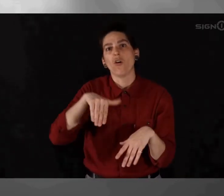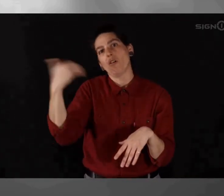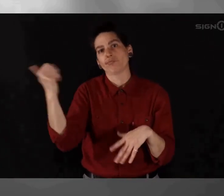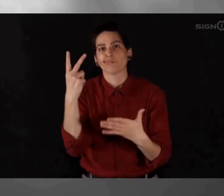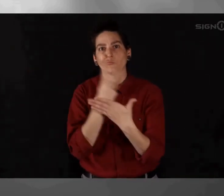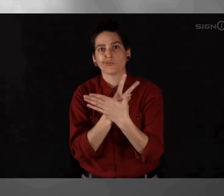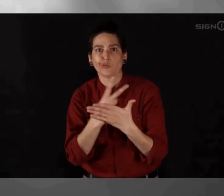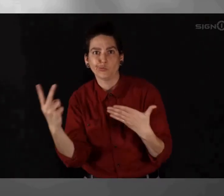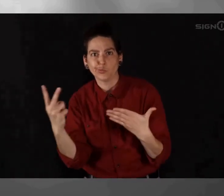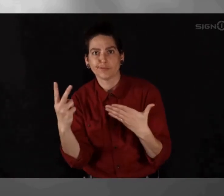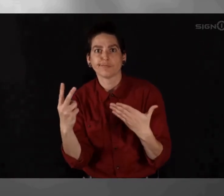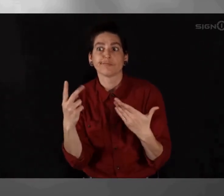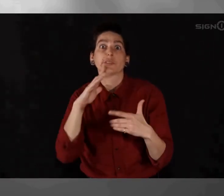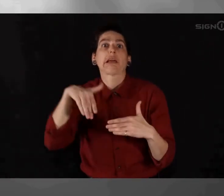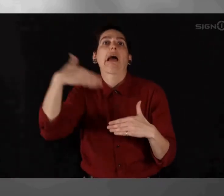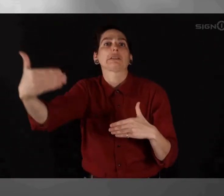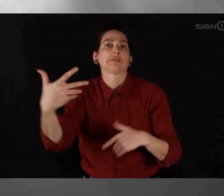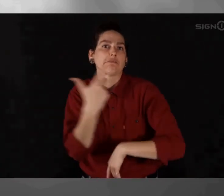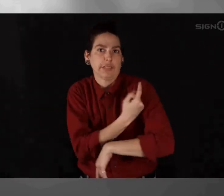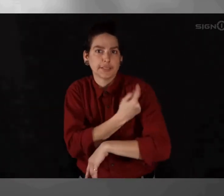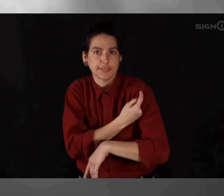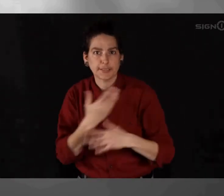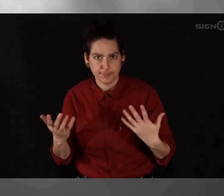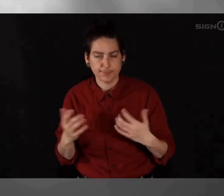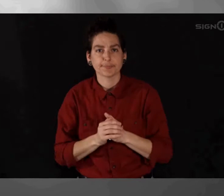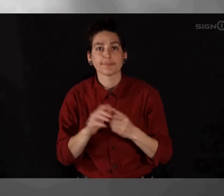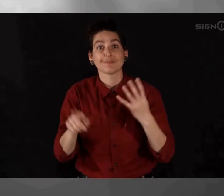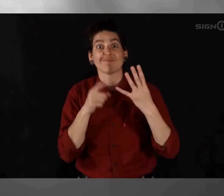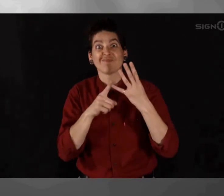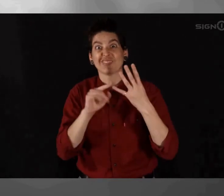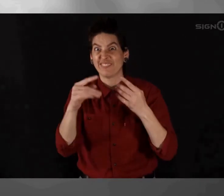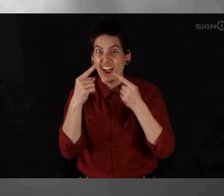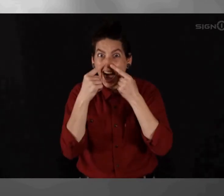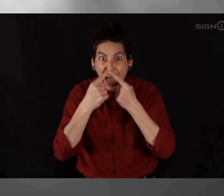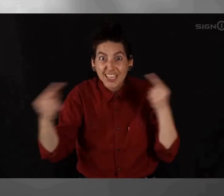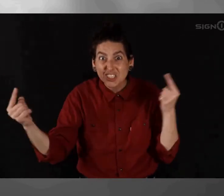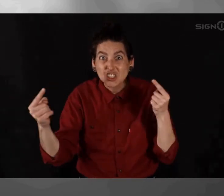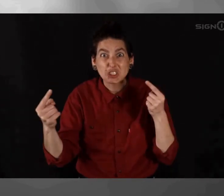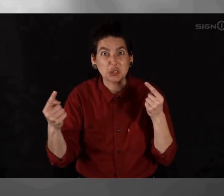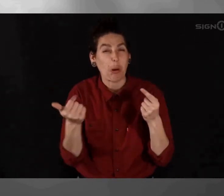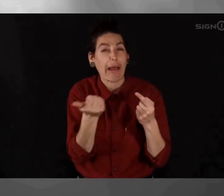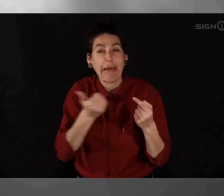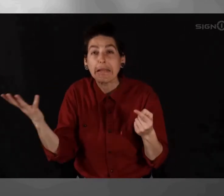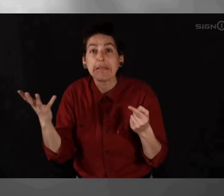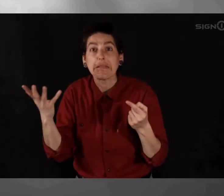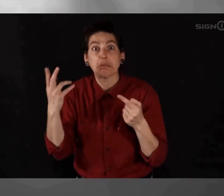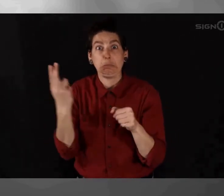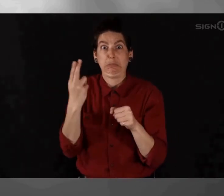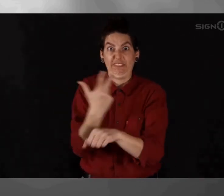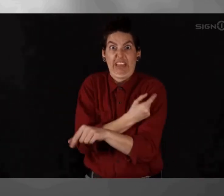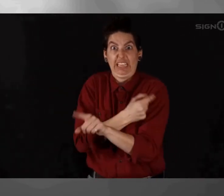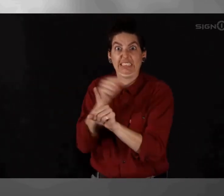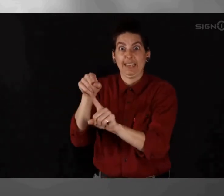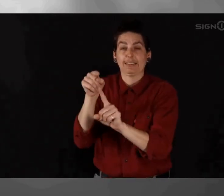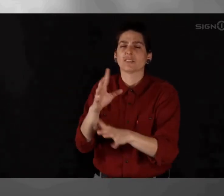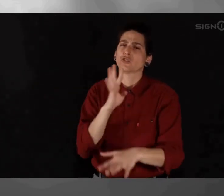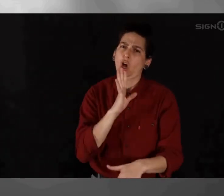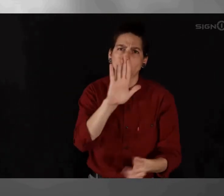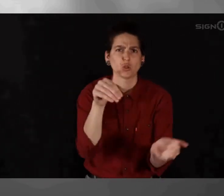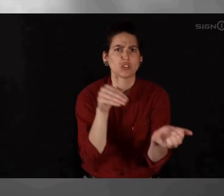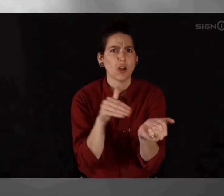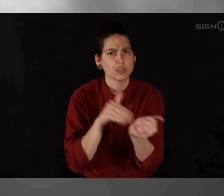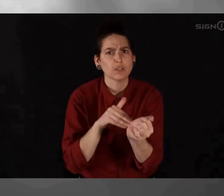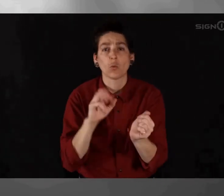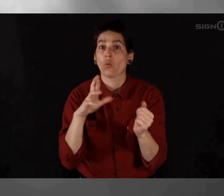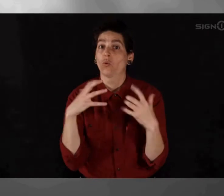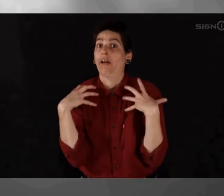weeks prior to getting the COVID vaccine. If you are allergic to any of the things used to make the vaccine, you should talk to your doctor